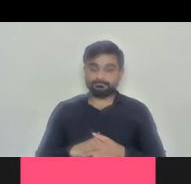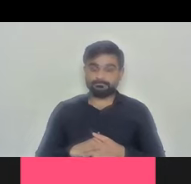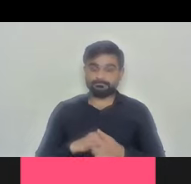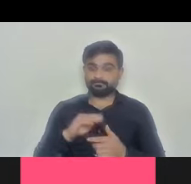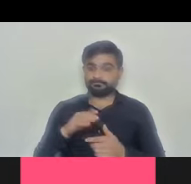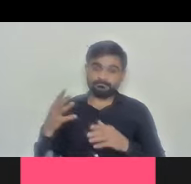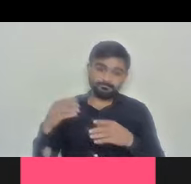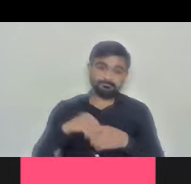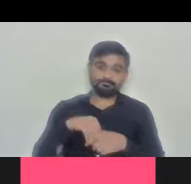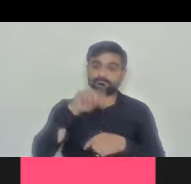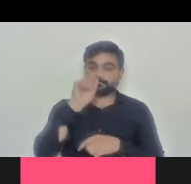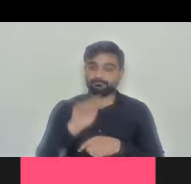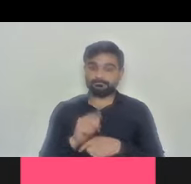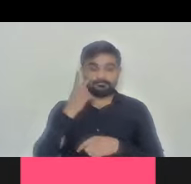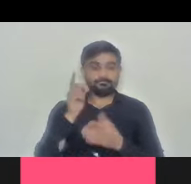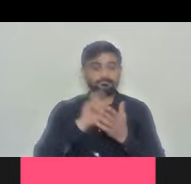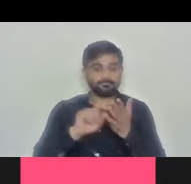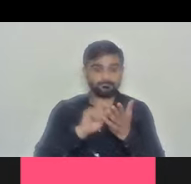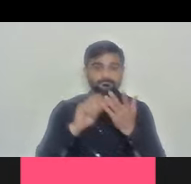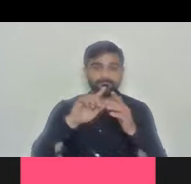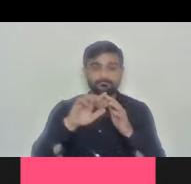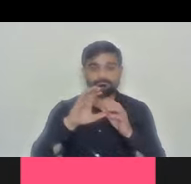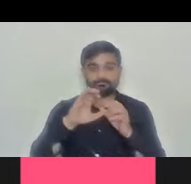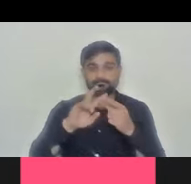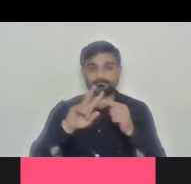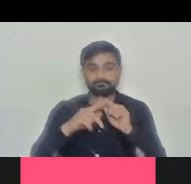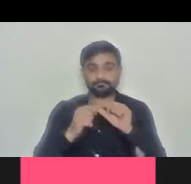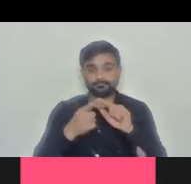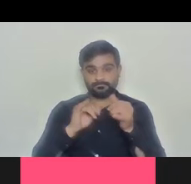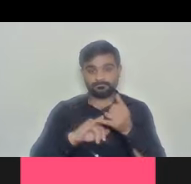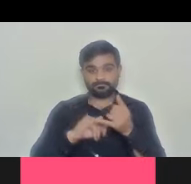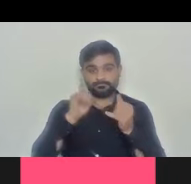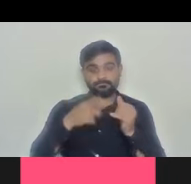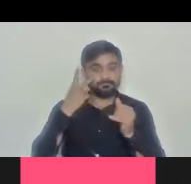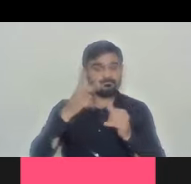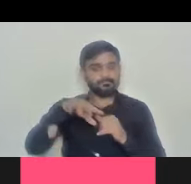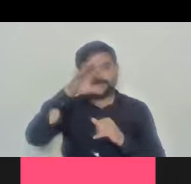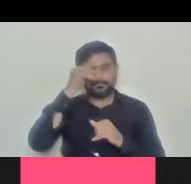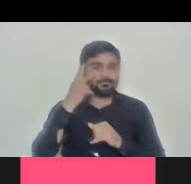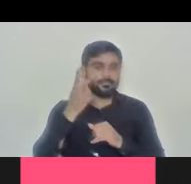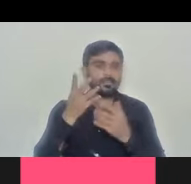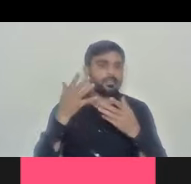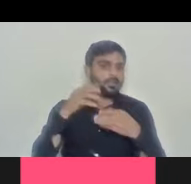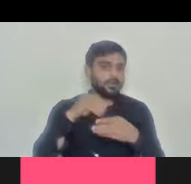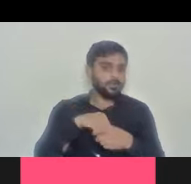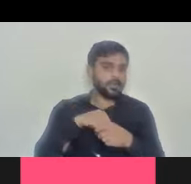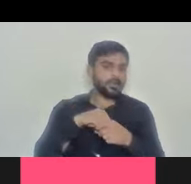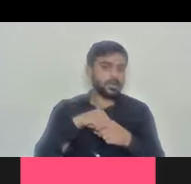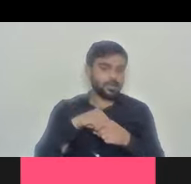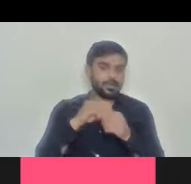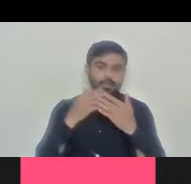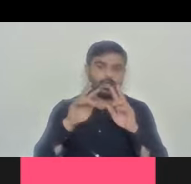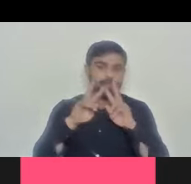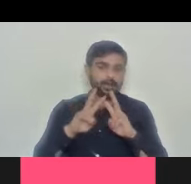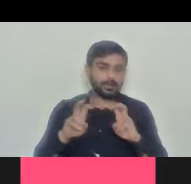to some points. I've written caveats, but I would just say these are some points you should consider whenever you're you're taking up any